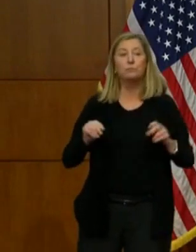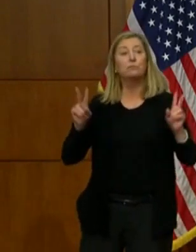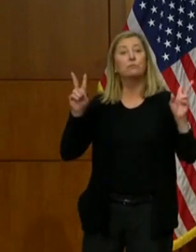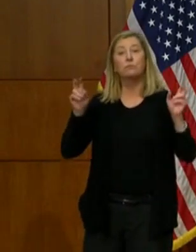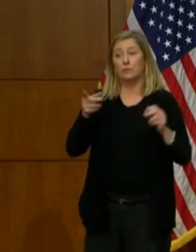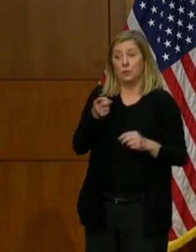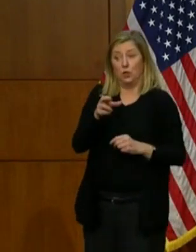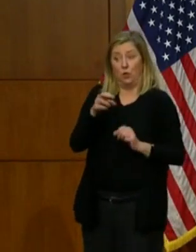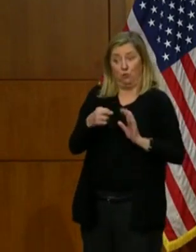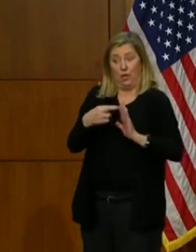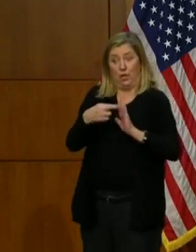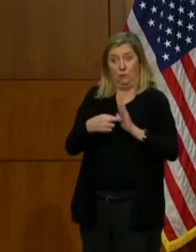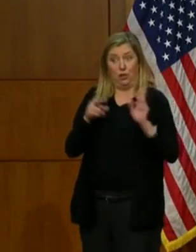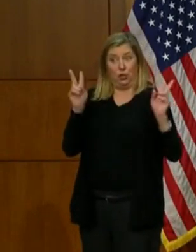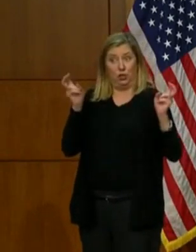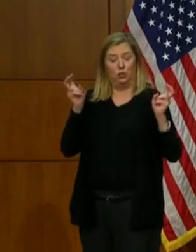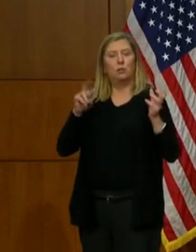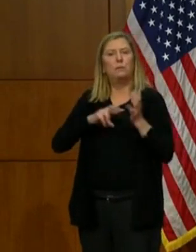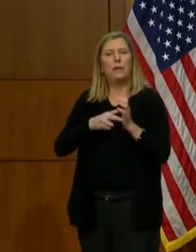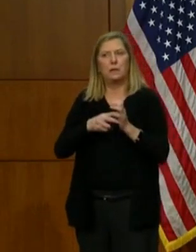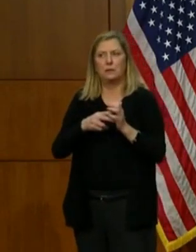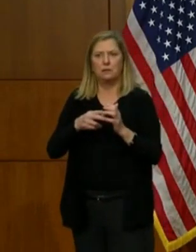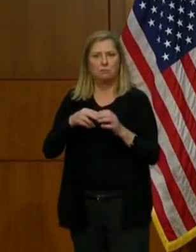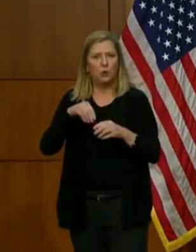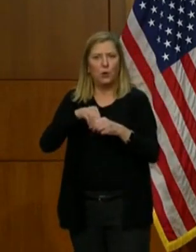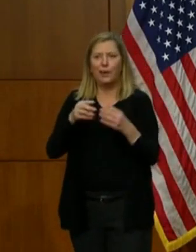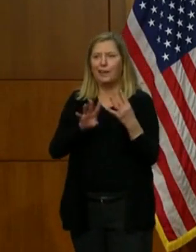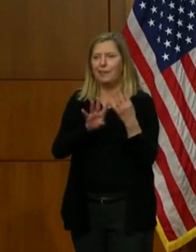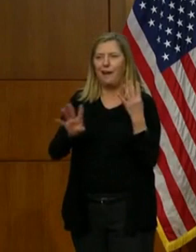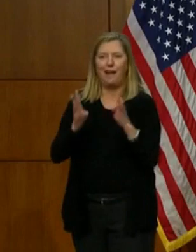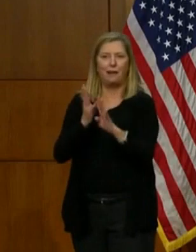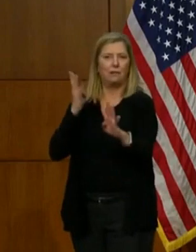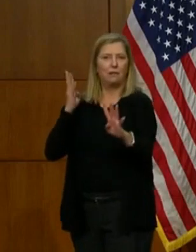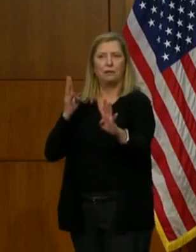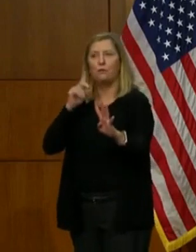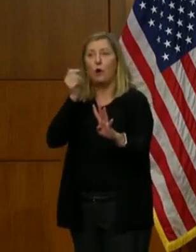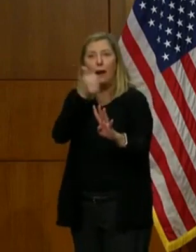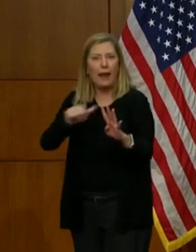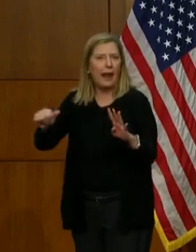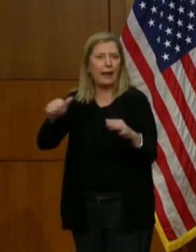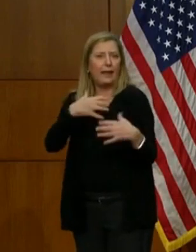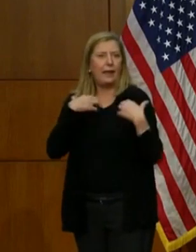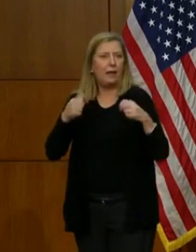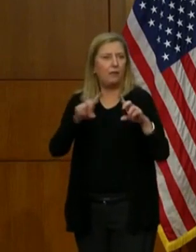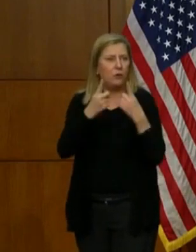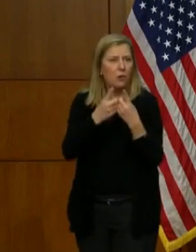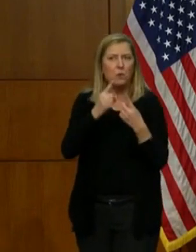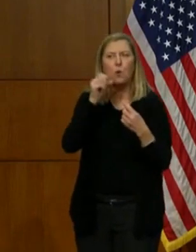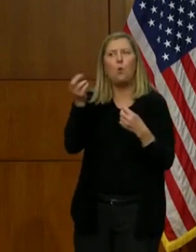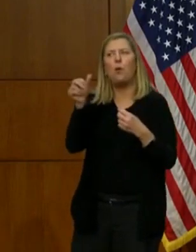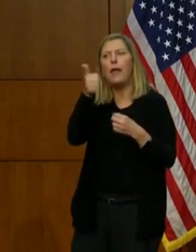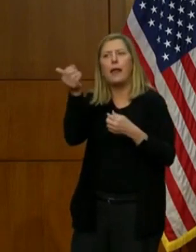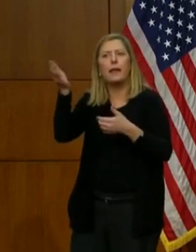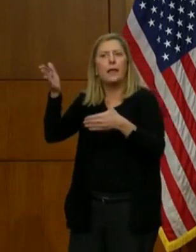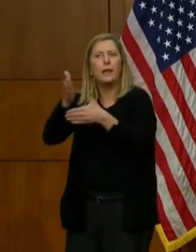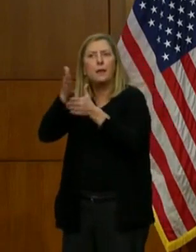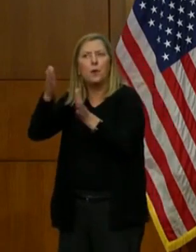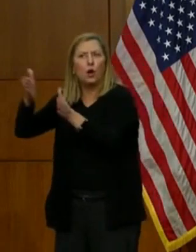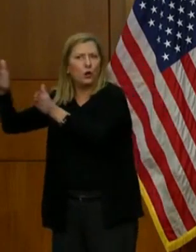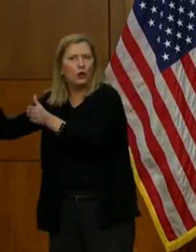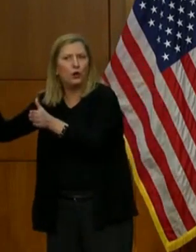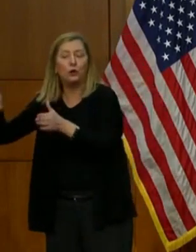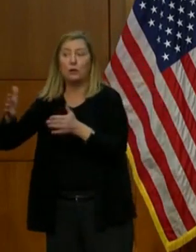you in line for any vaccination that's coordinated by the health department and their partners. The way that vaccine is being distributed into